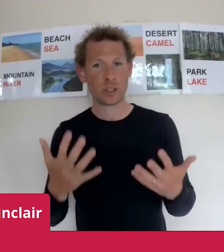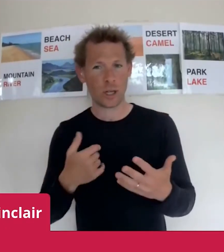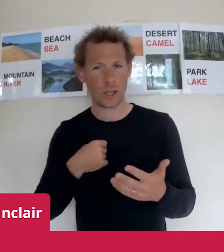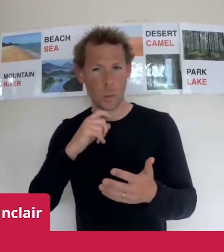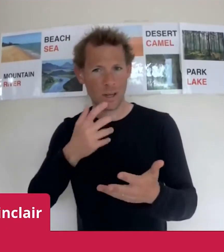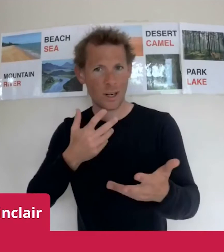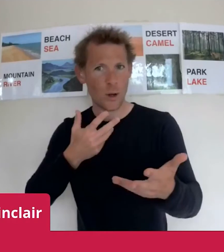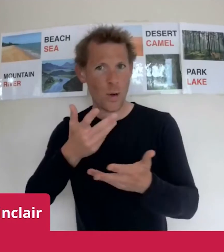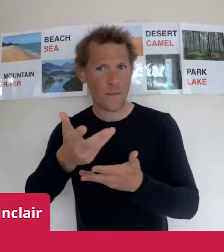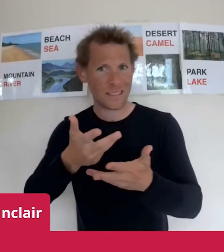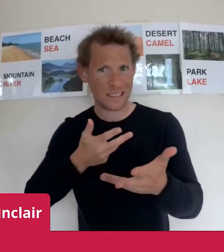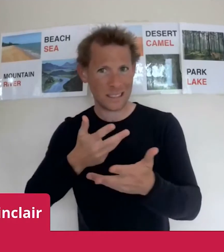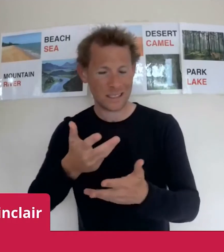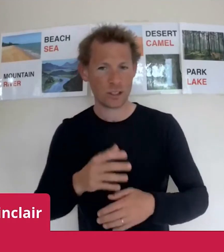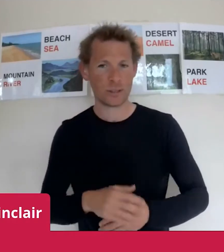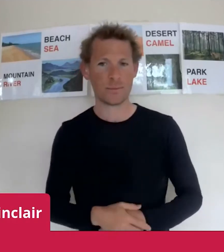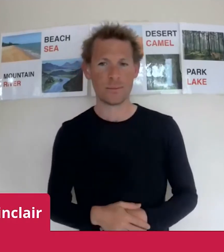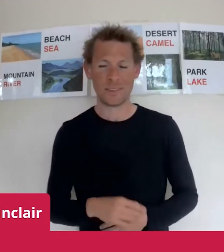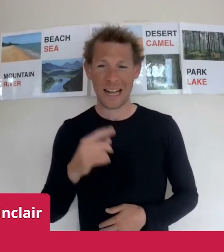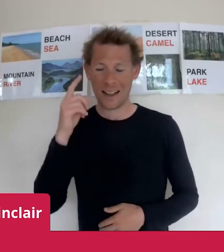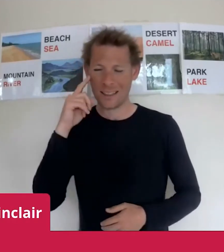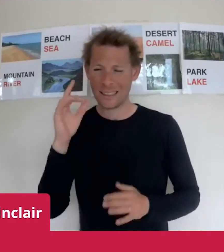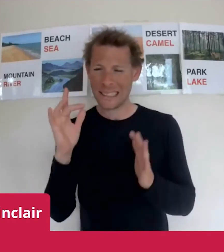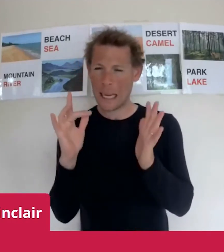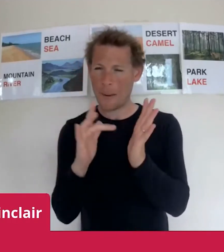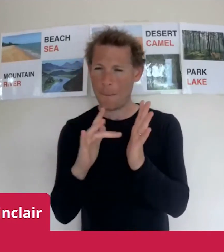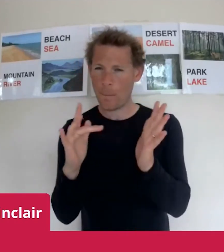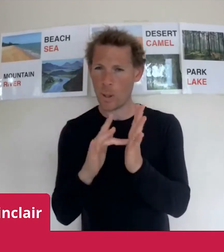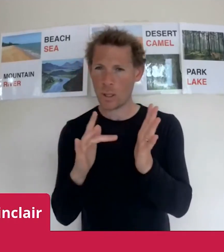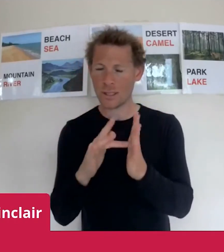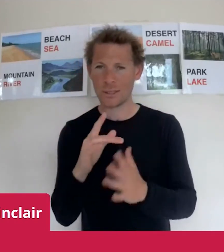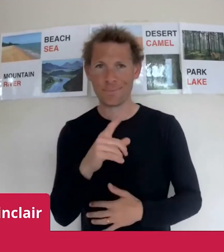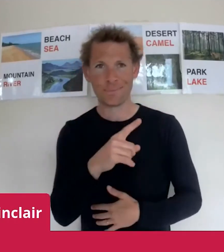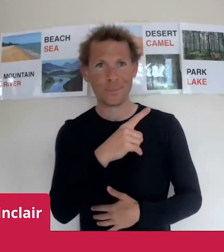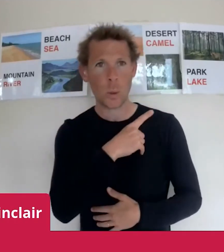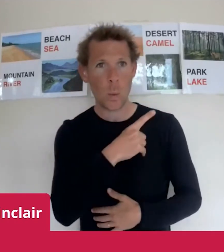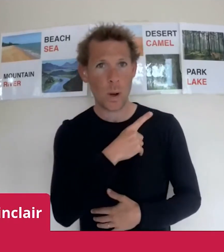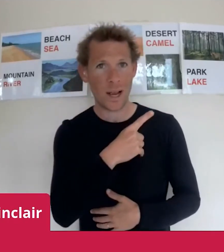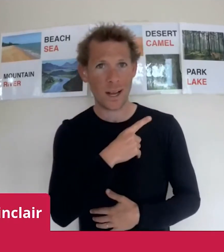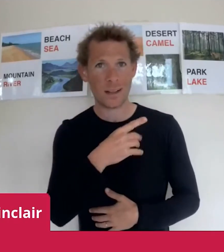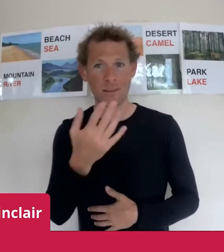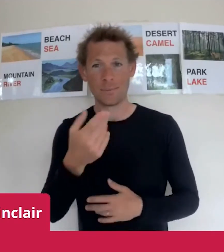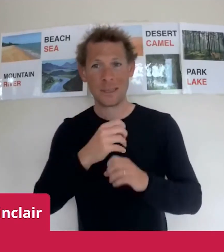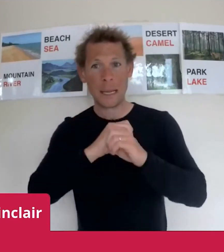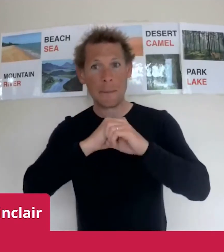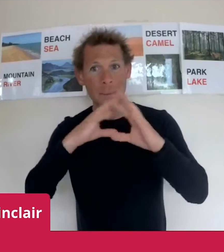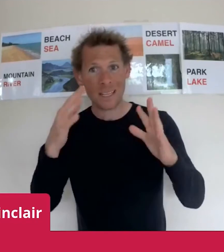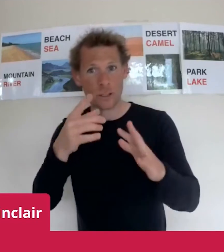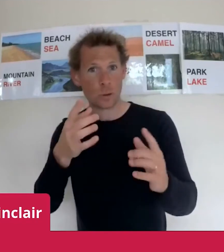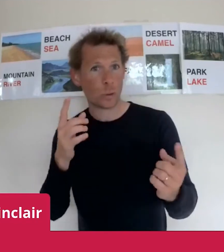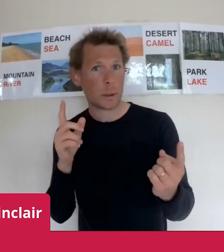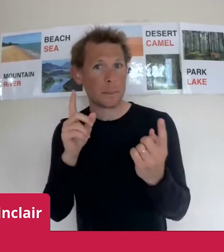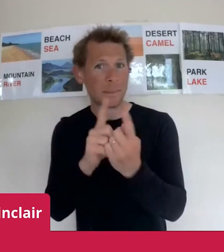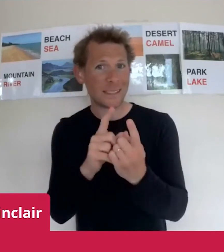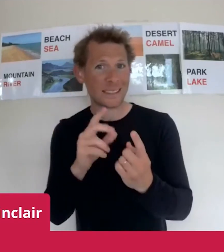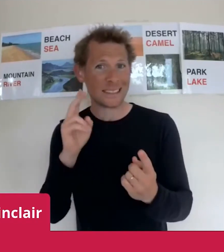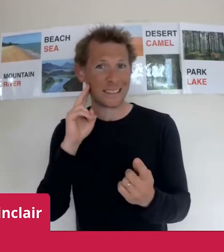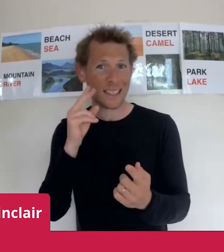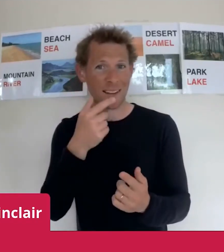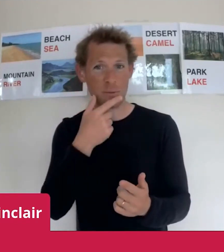Okay, right. So now let's have a bit of a conversation because it's really important. Because if you imagine